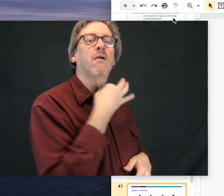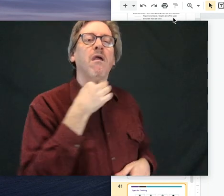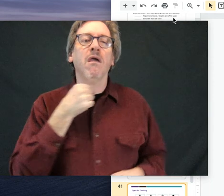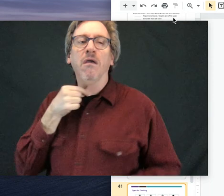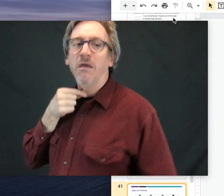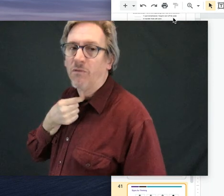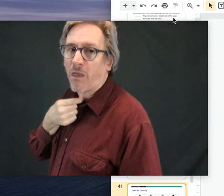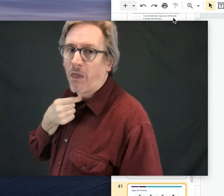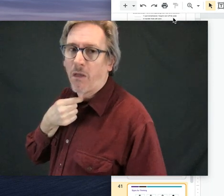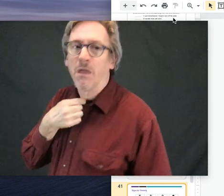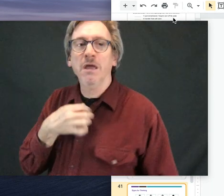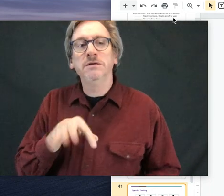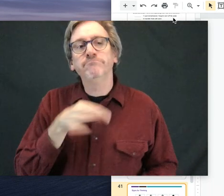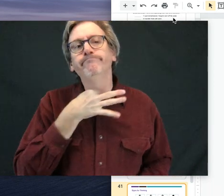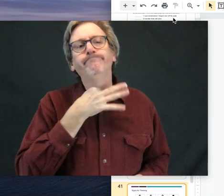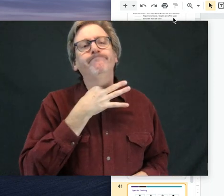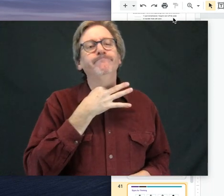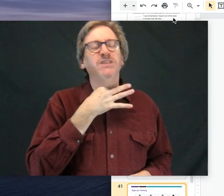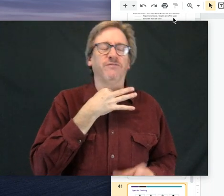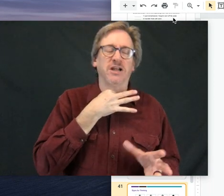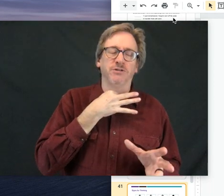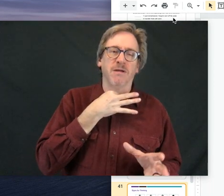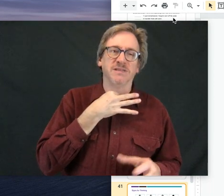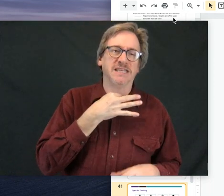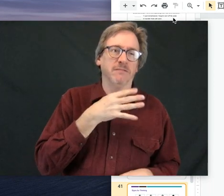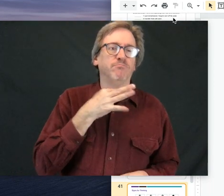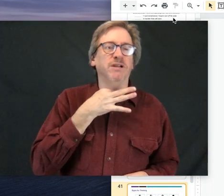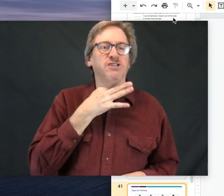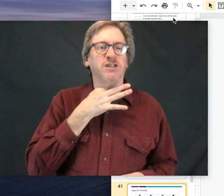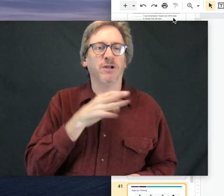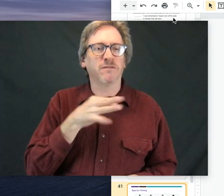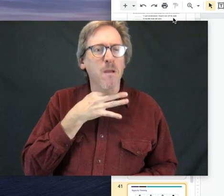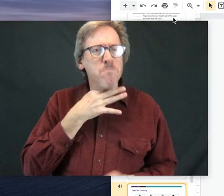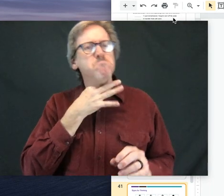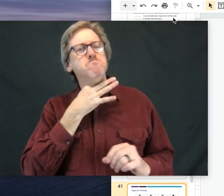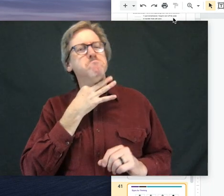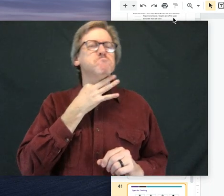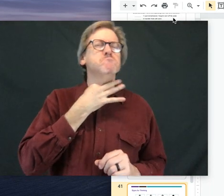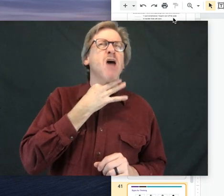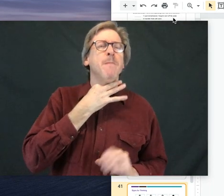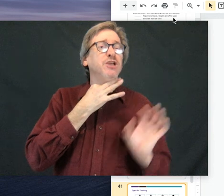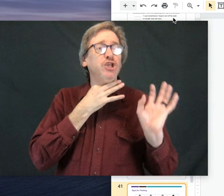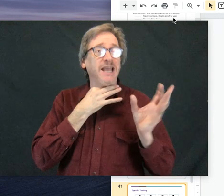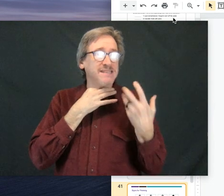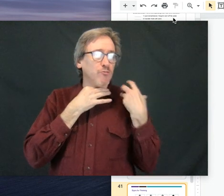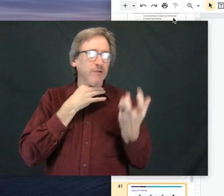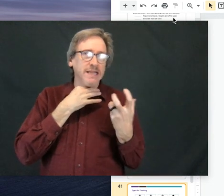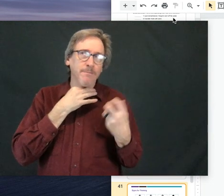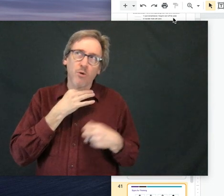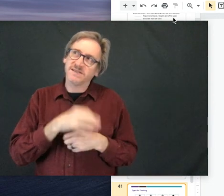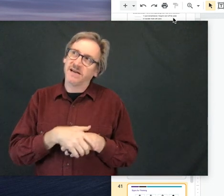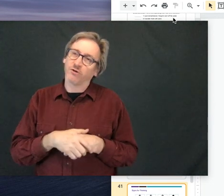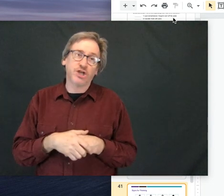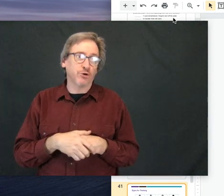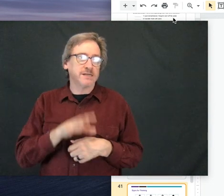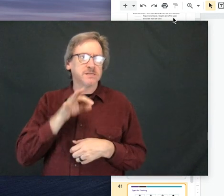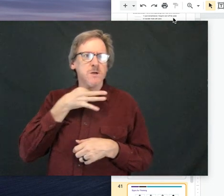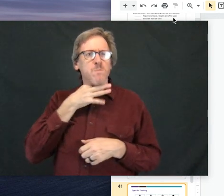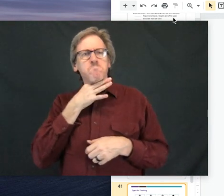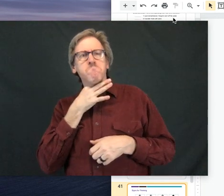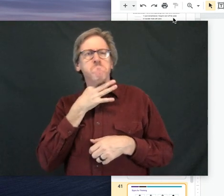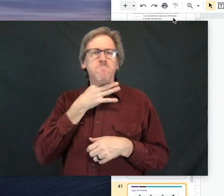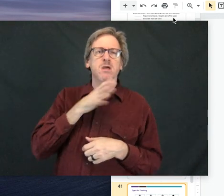your, you don't have to actually grab the skin, but it's just up here. It's really more of a sign for